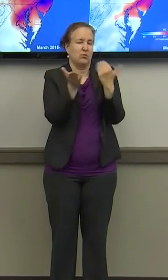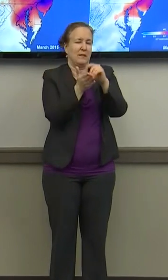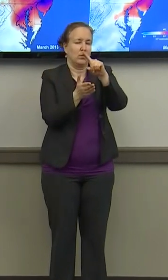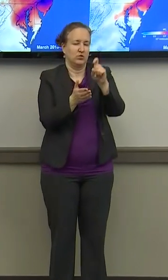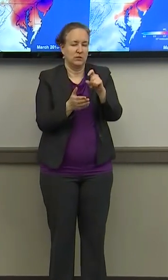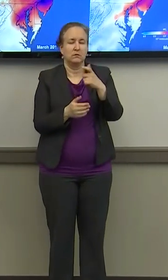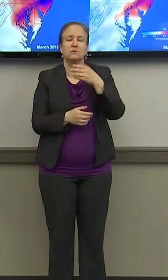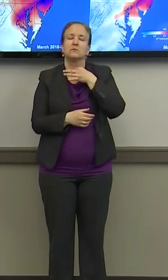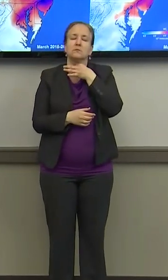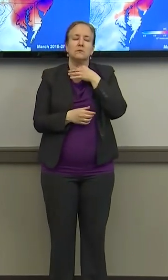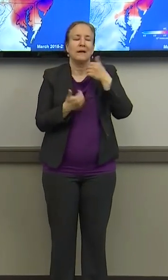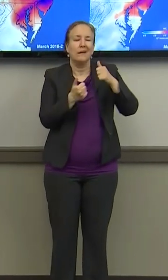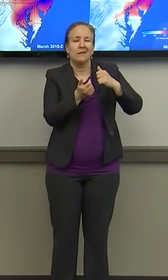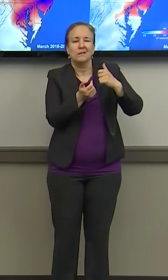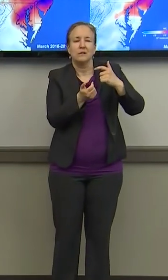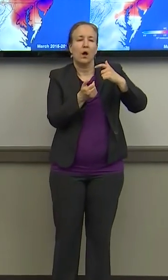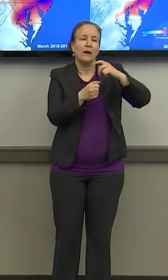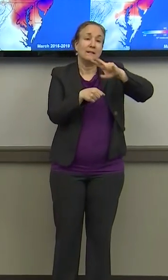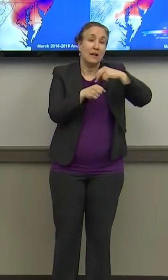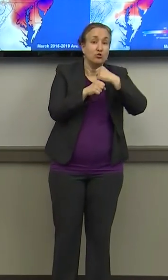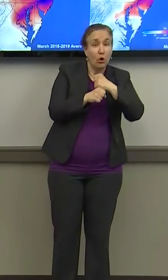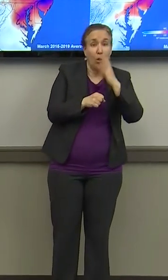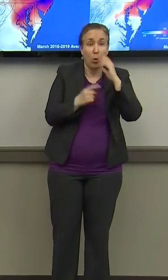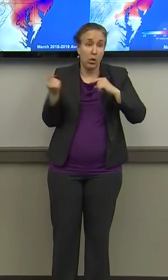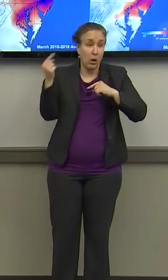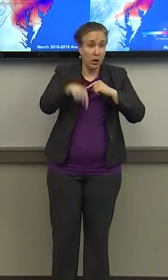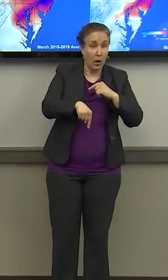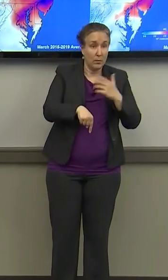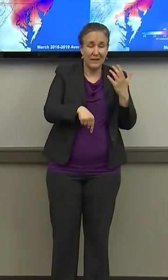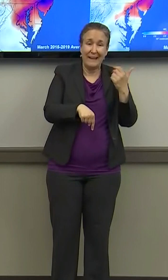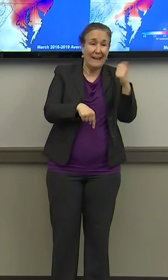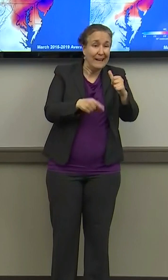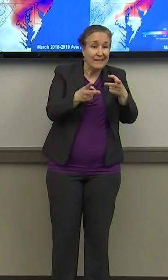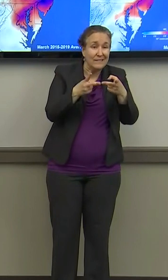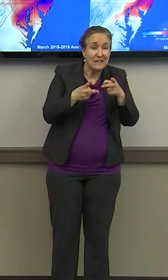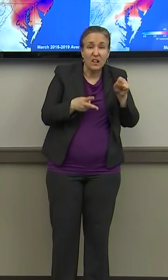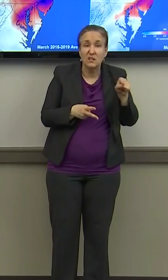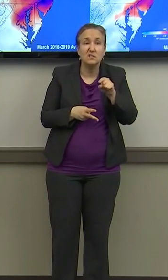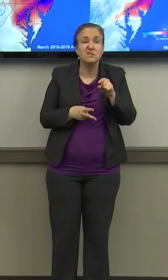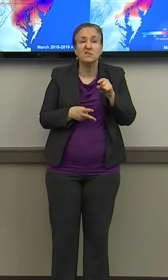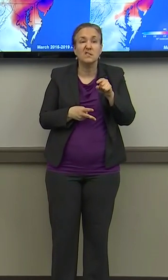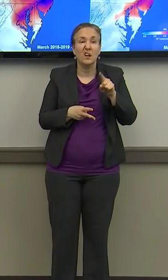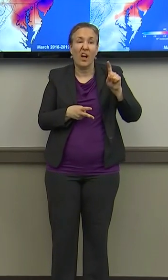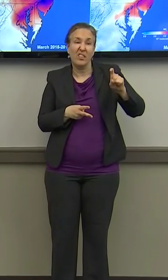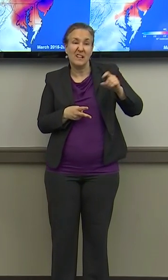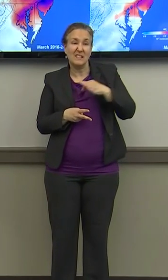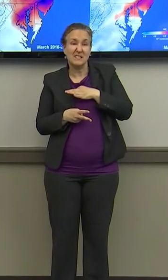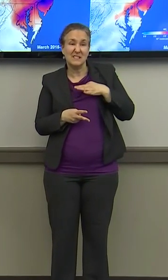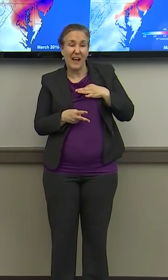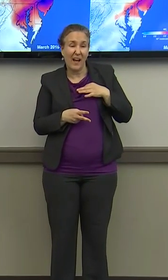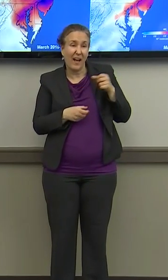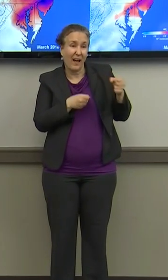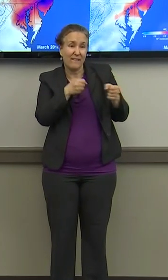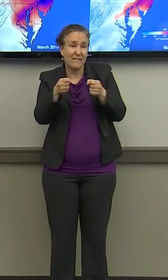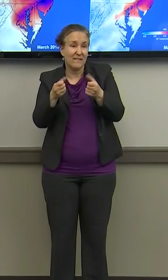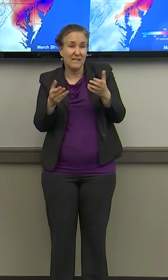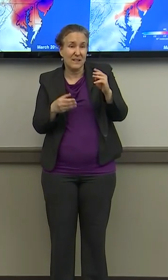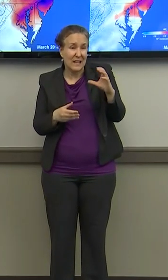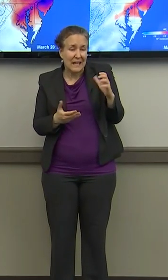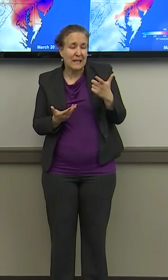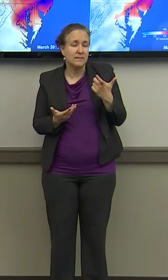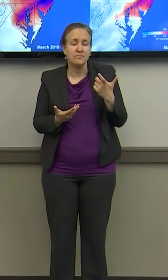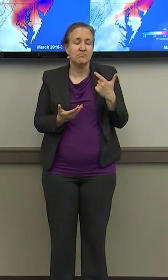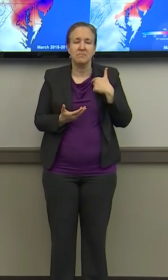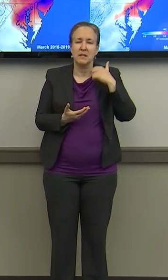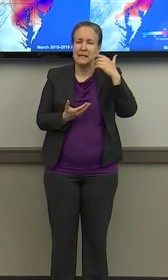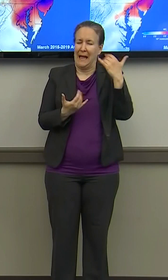is, has there been any talk of the National Guard coming into any facilities that were in need of staffing? I am not